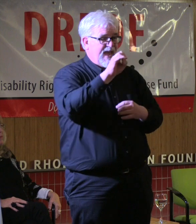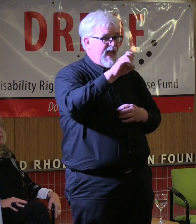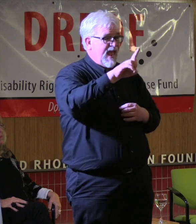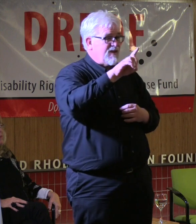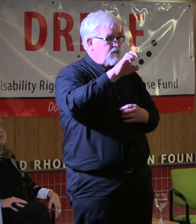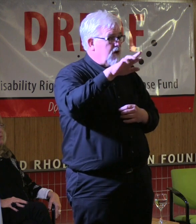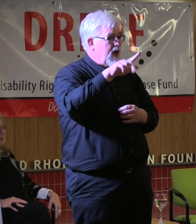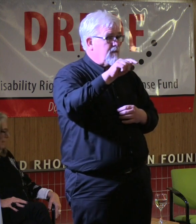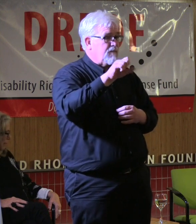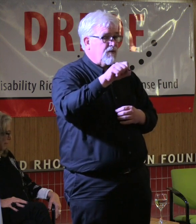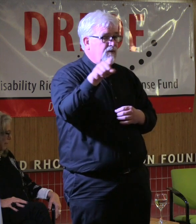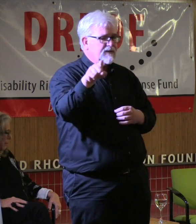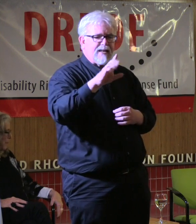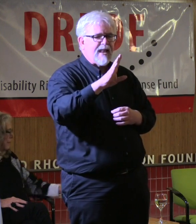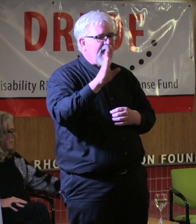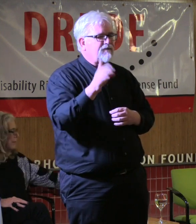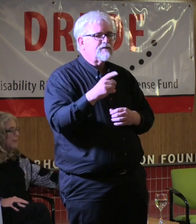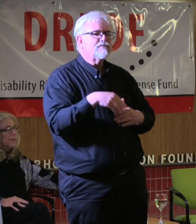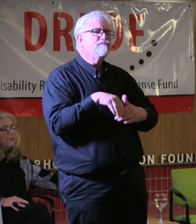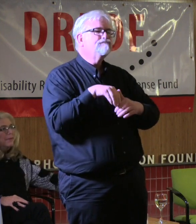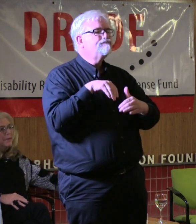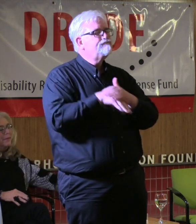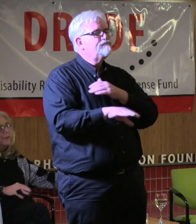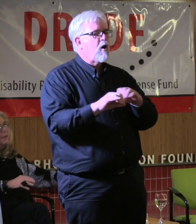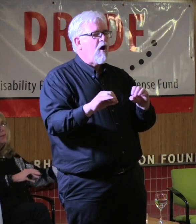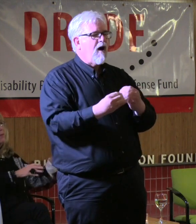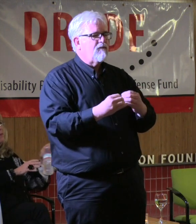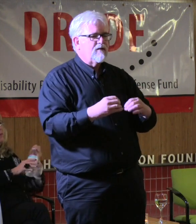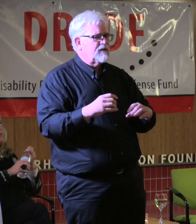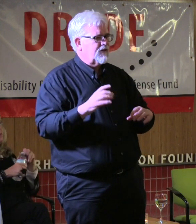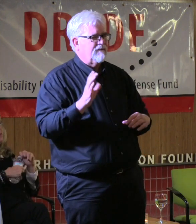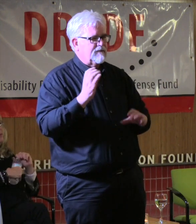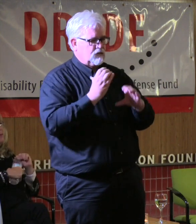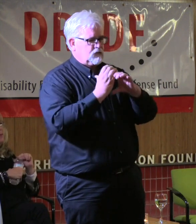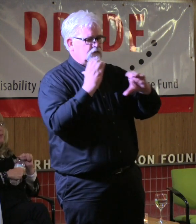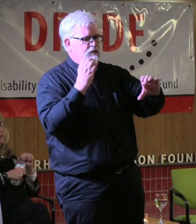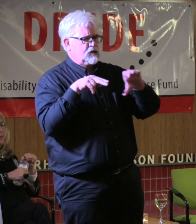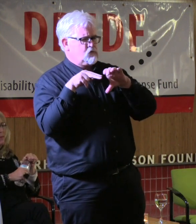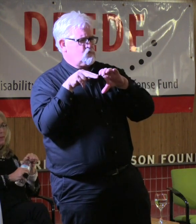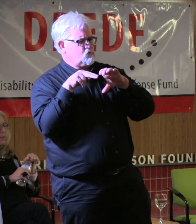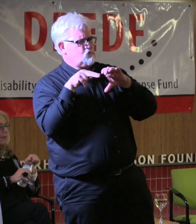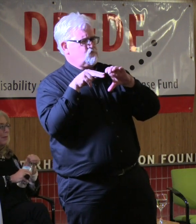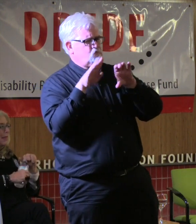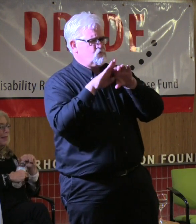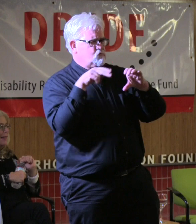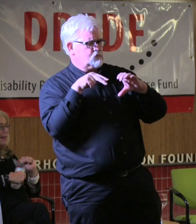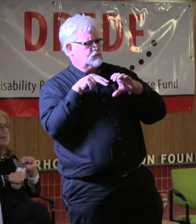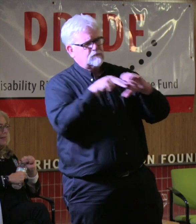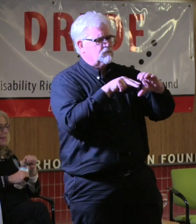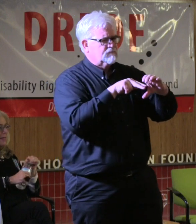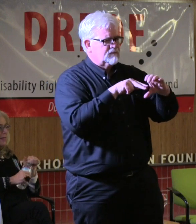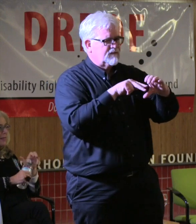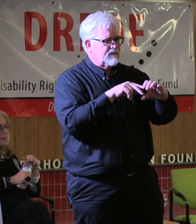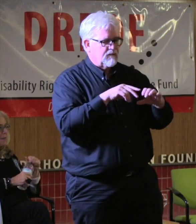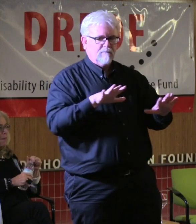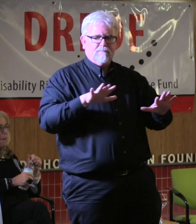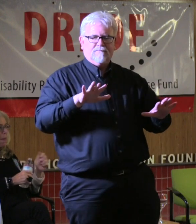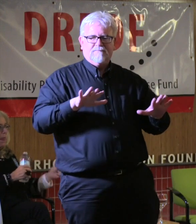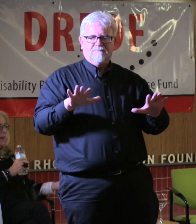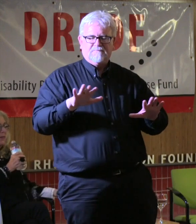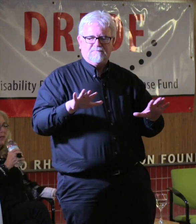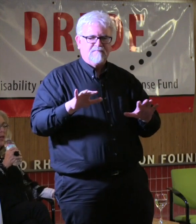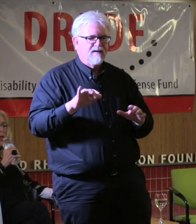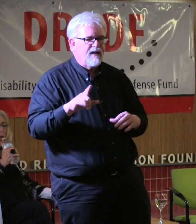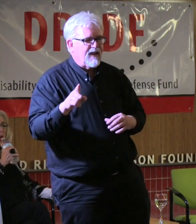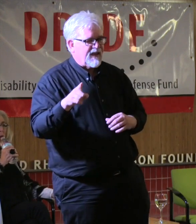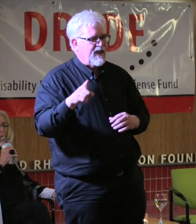Roberts never just came into your office. He entered it. He had a presence about him when he entered it.